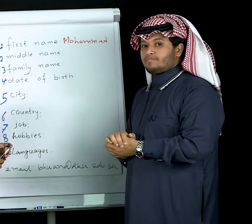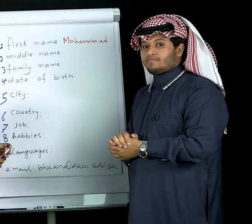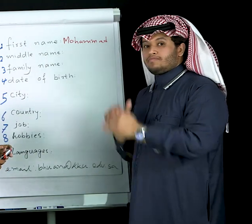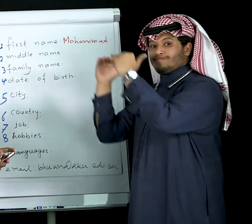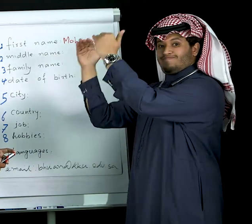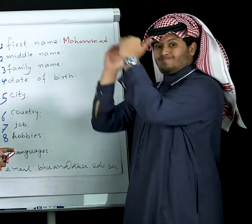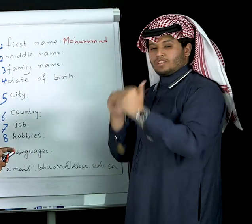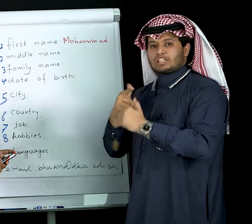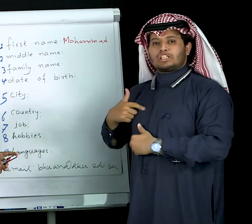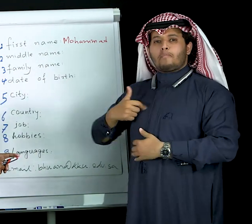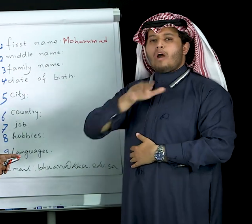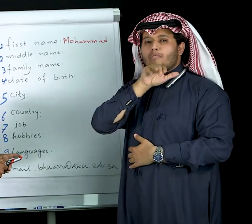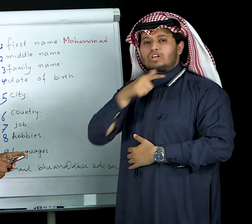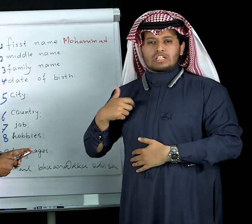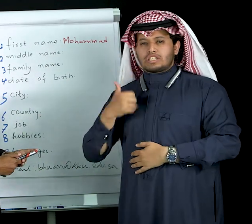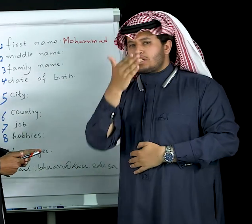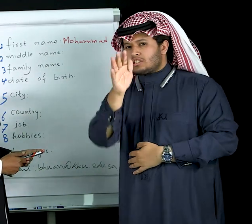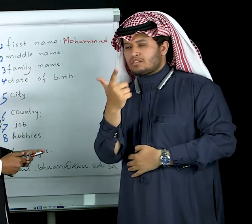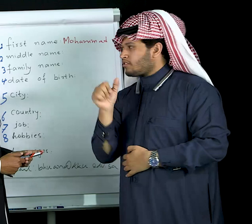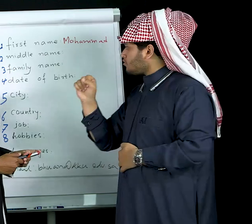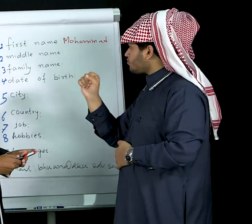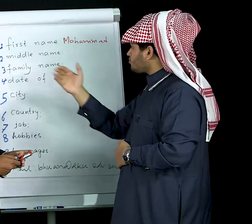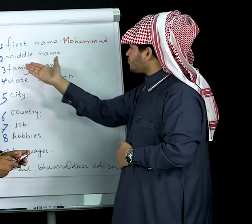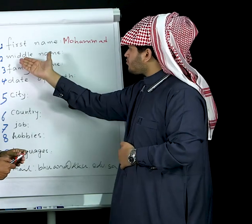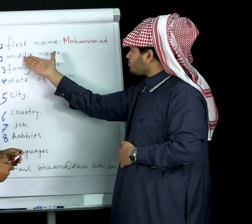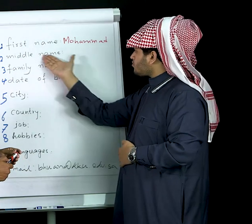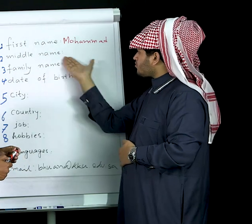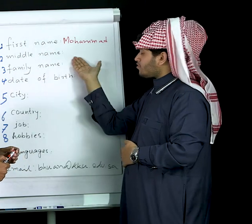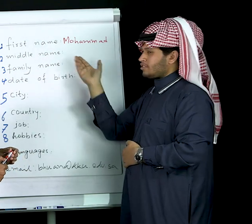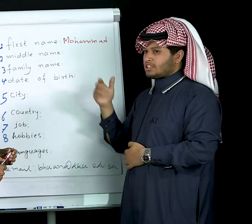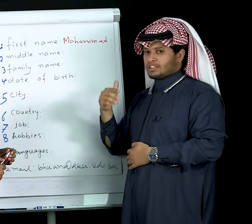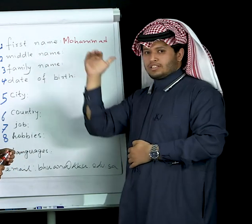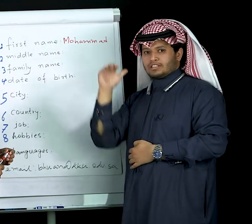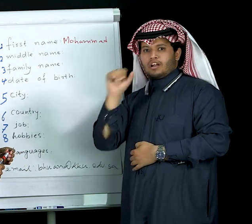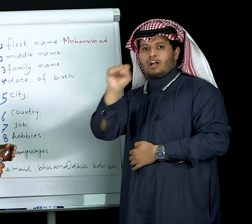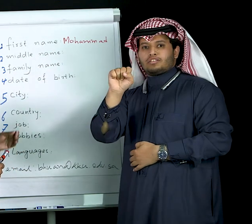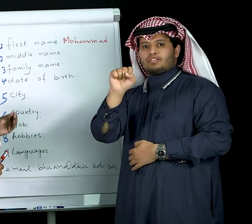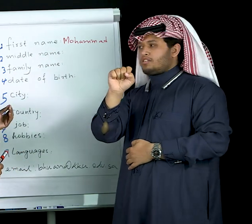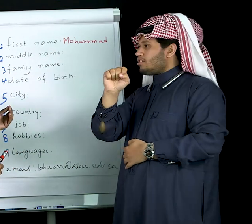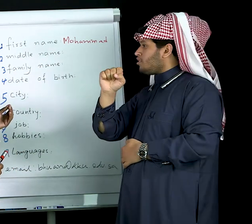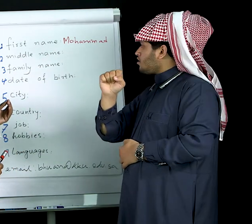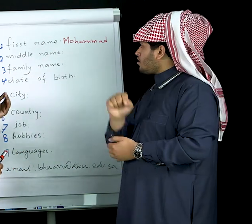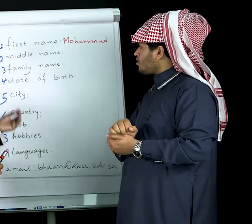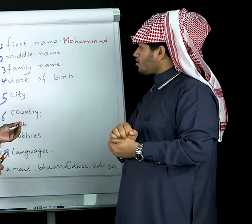Okay, sometimes some people use their name,